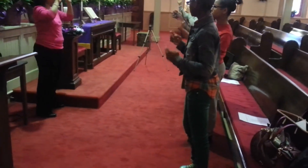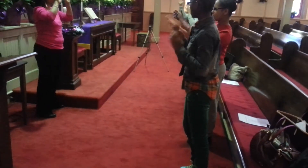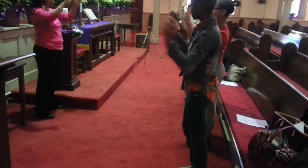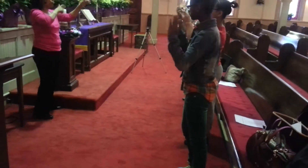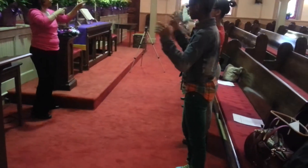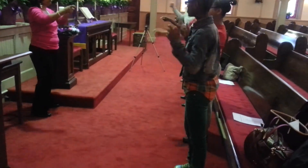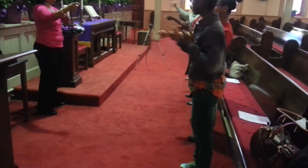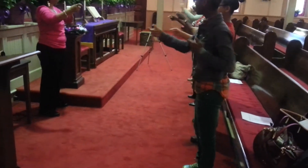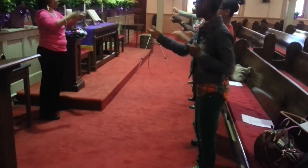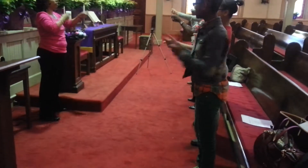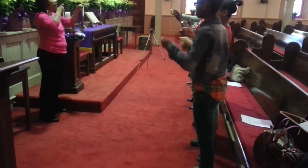Awesome ruler.